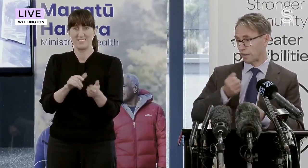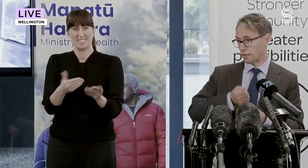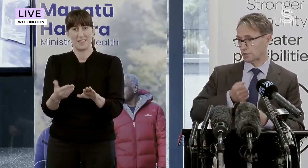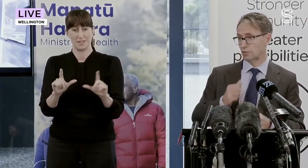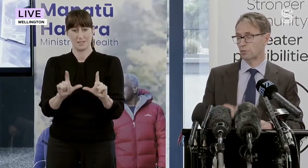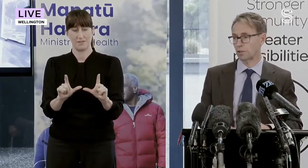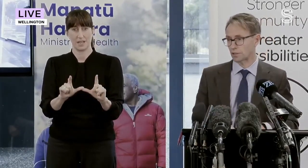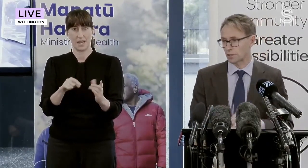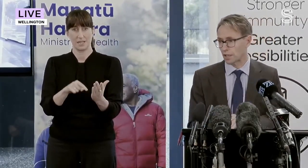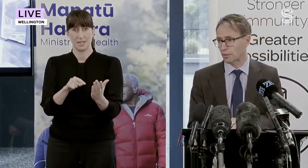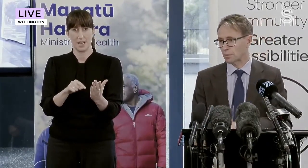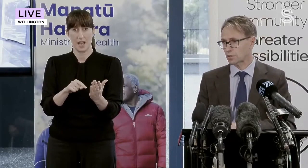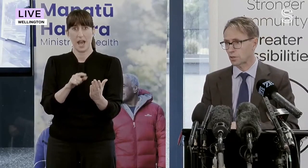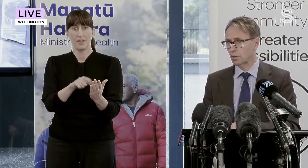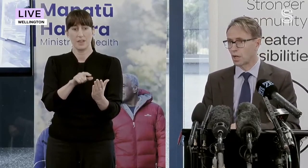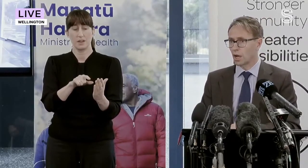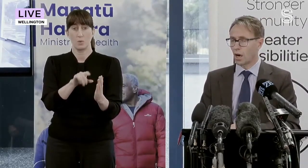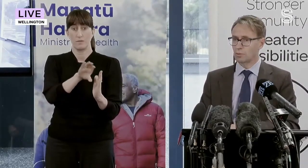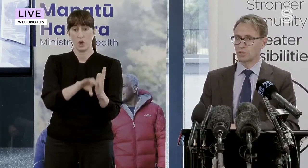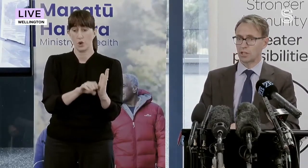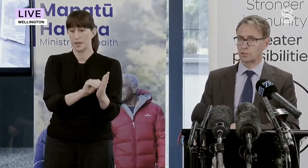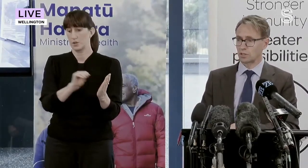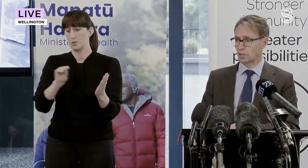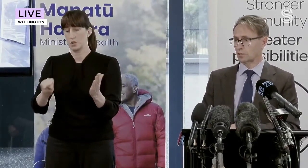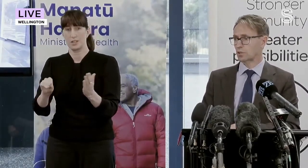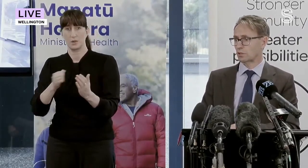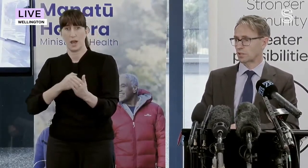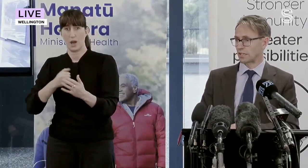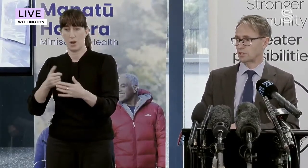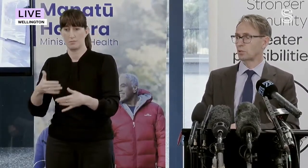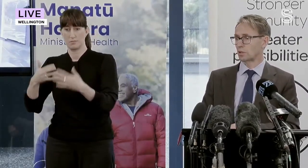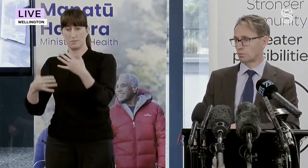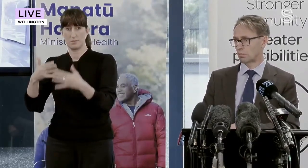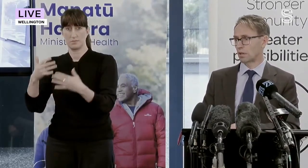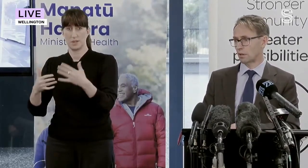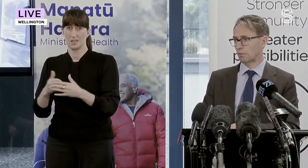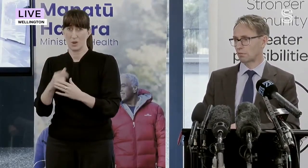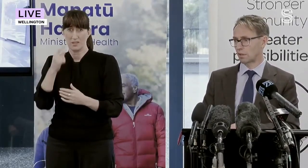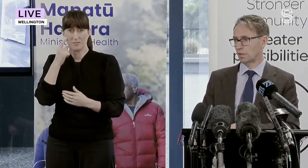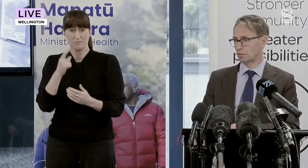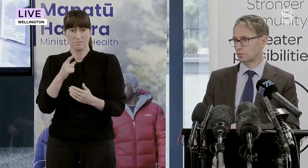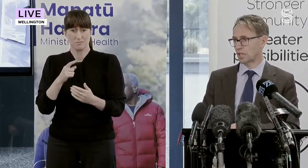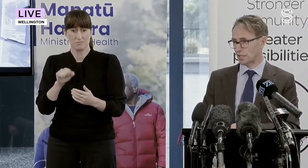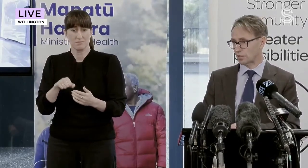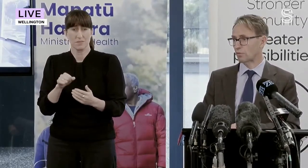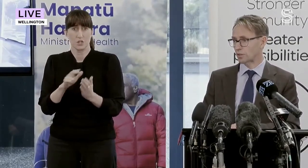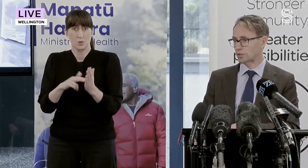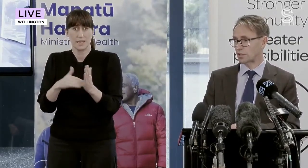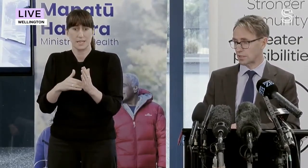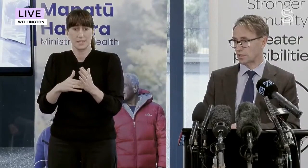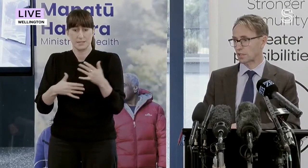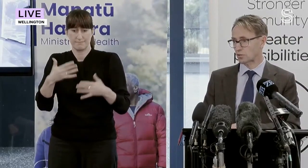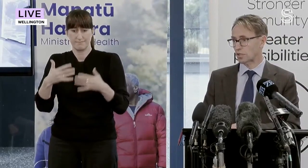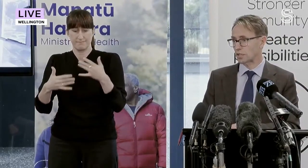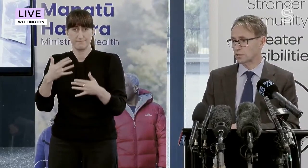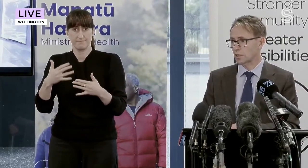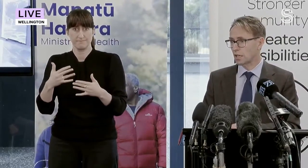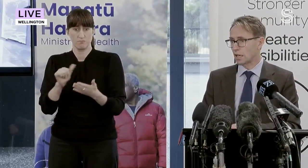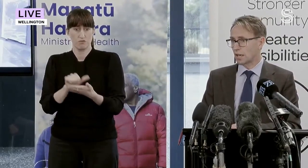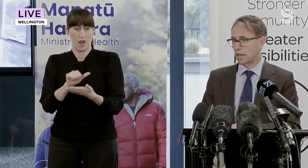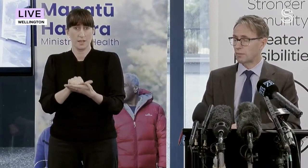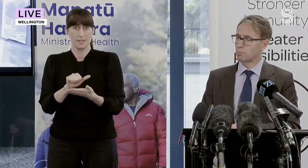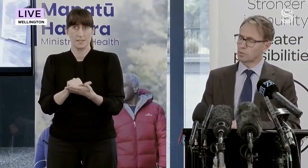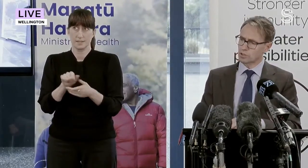made sure that that is then reflected in our numbers. So I would say New Zealand's got as good a tally of this as any country